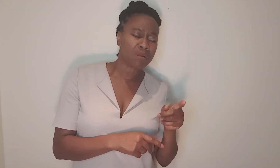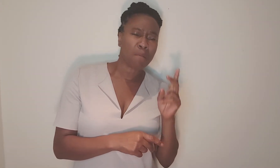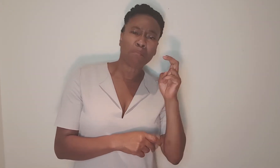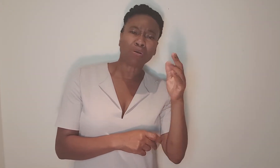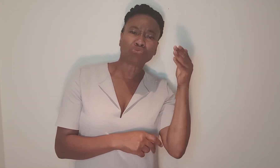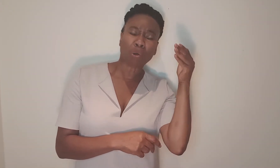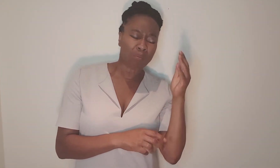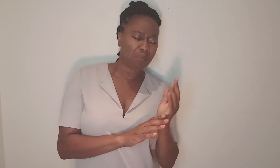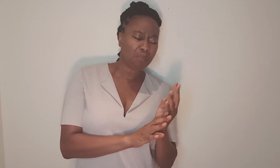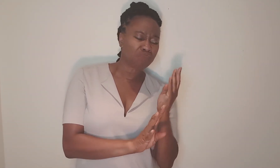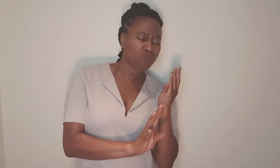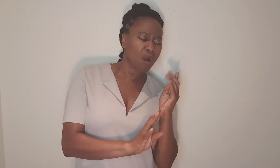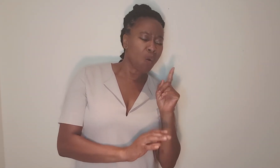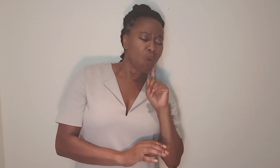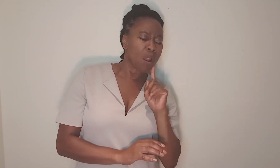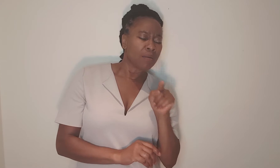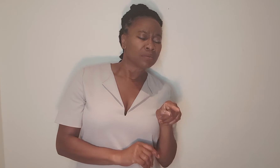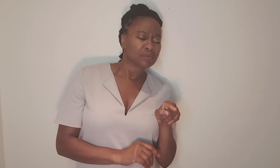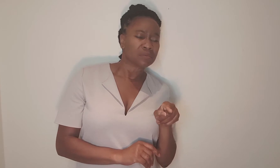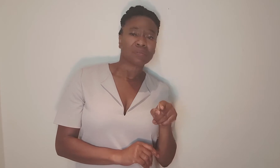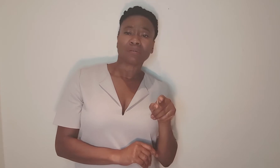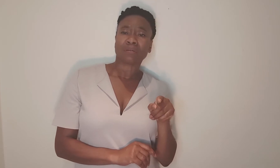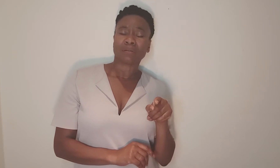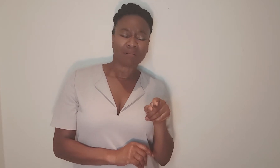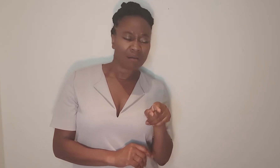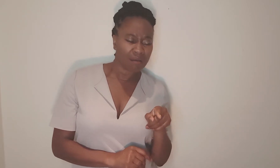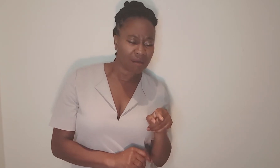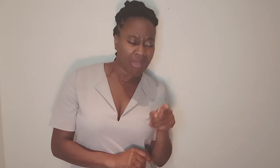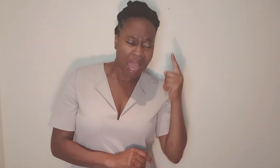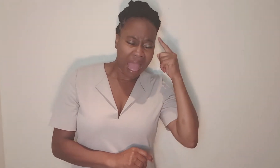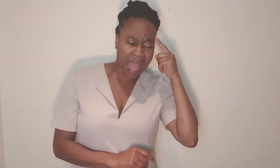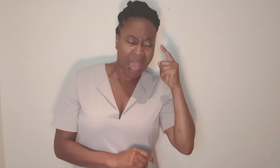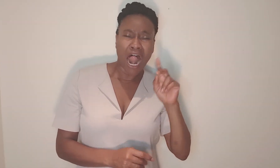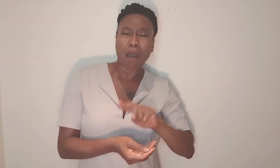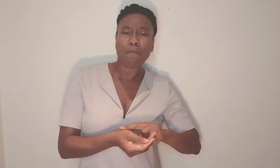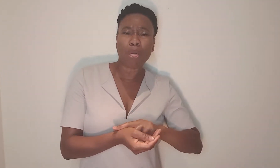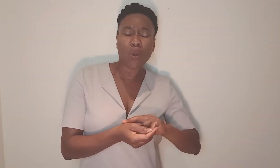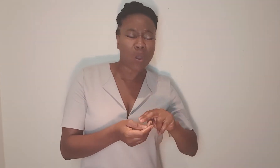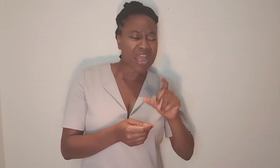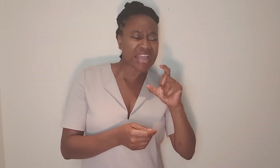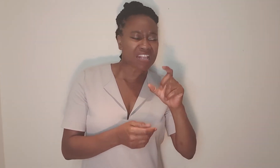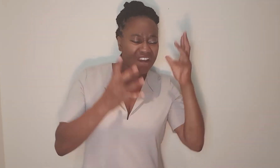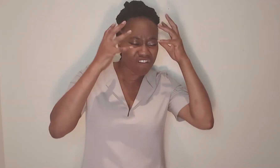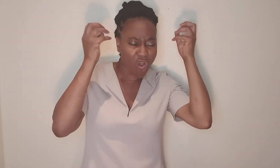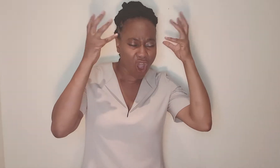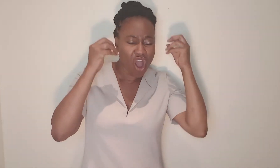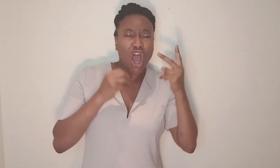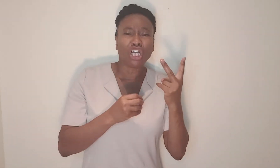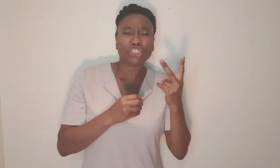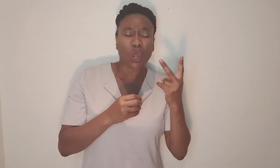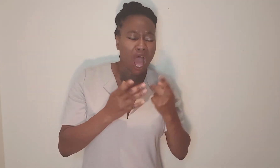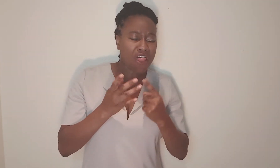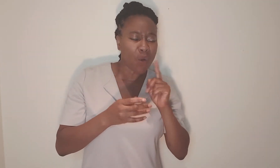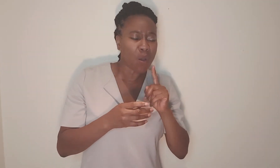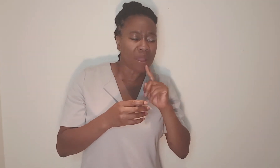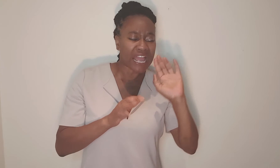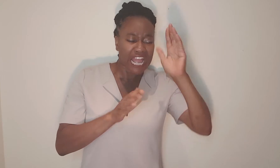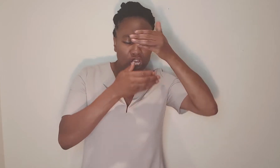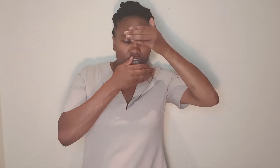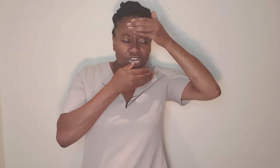like a halo of blue candy floss. And two other ladies in their hijabs with the most perfect eyebrows. And a woman wearing dungarees